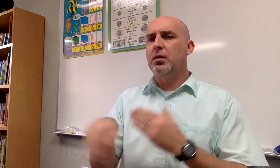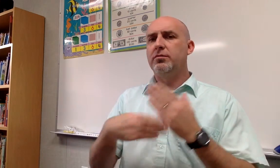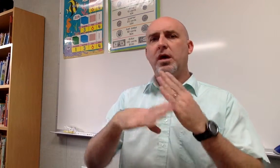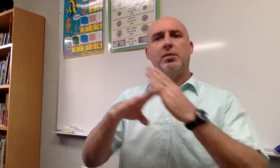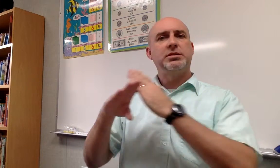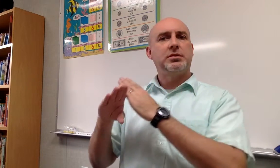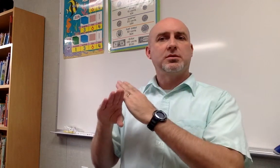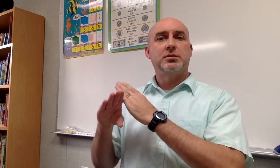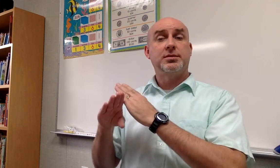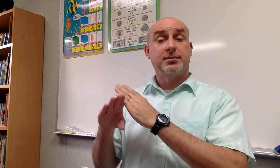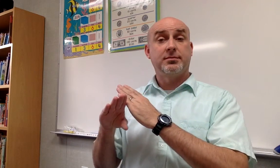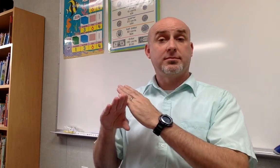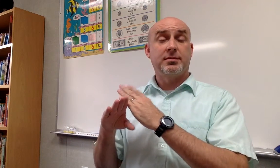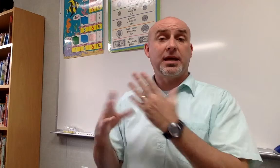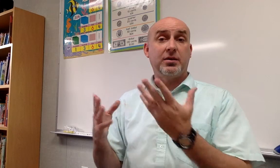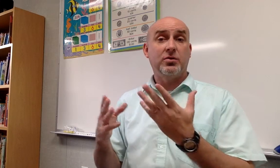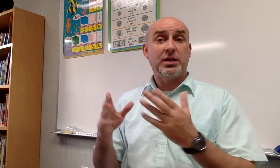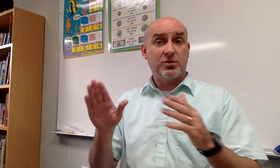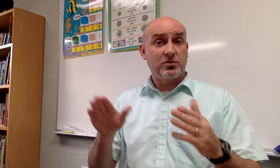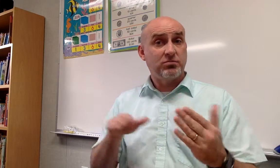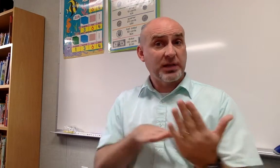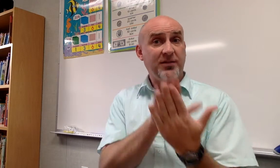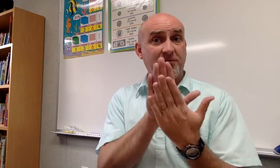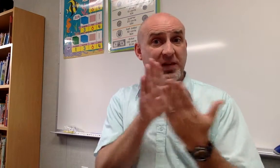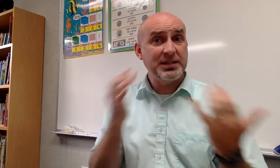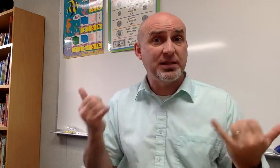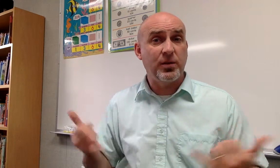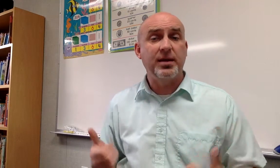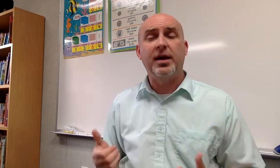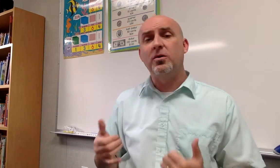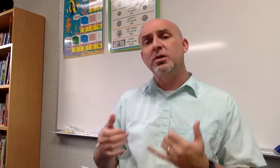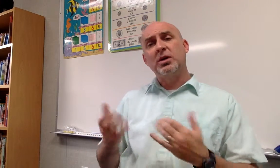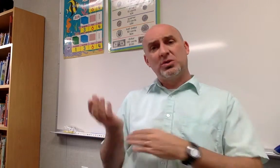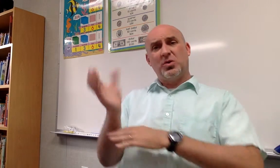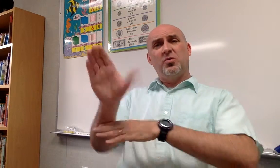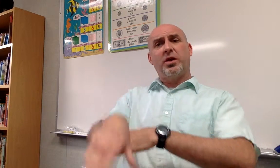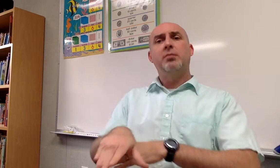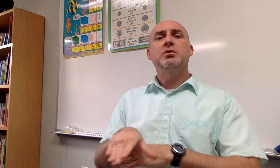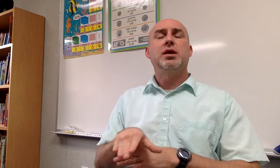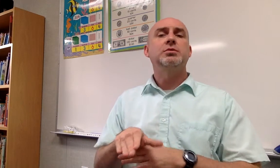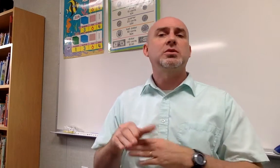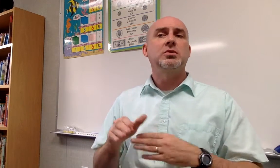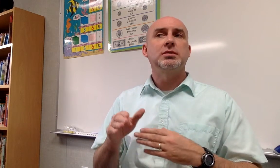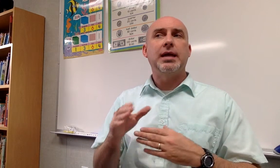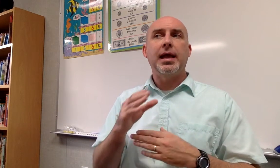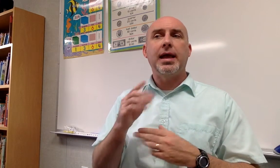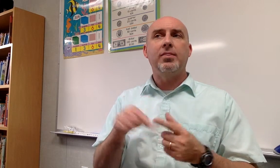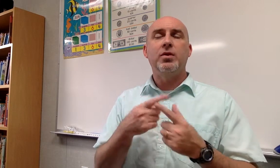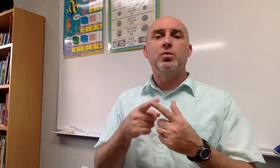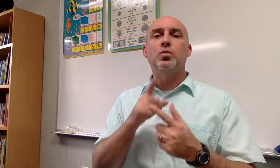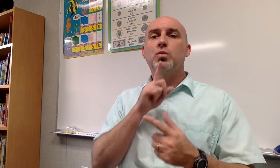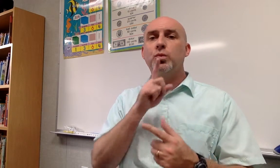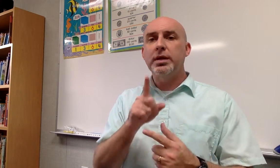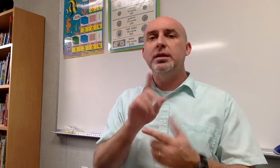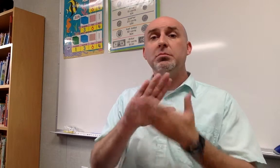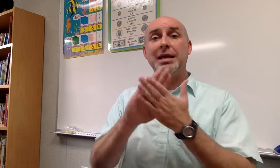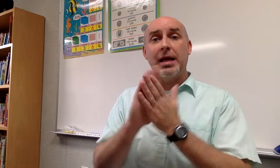of the obstacles that you guys are kind of facing right now, to overcome those obstacles and then really